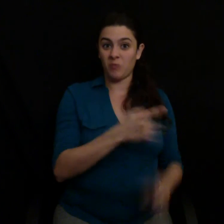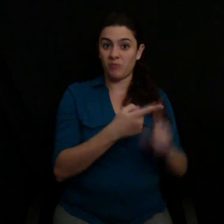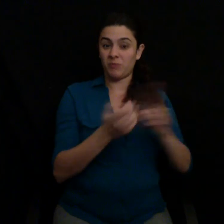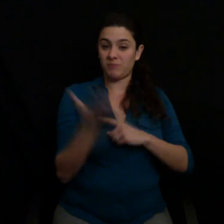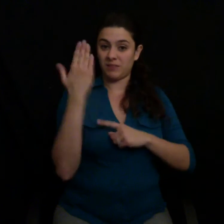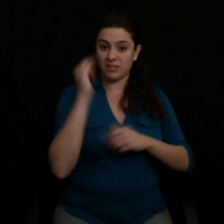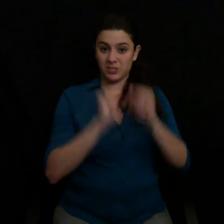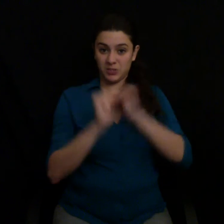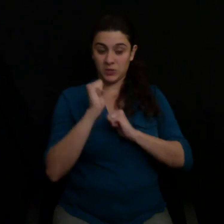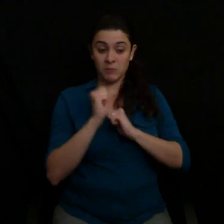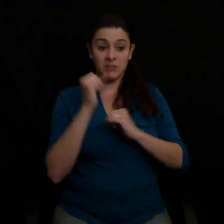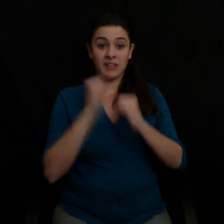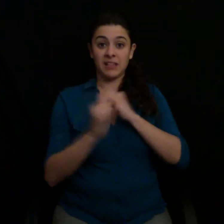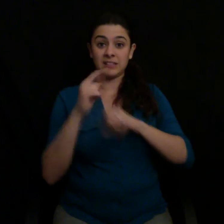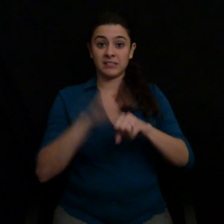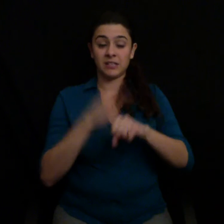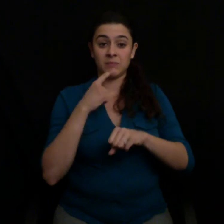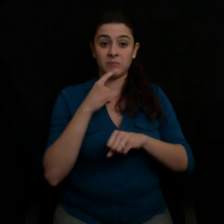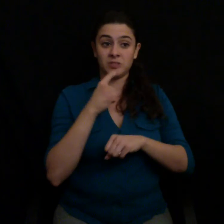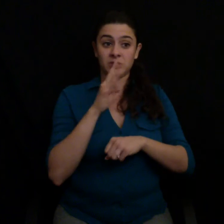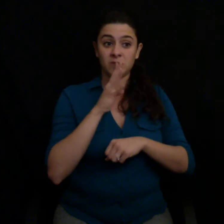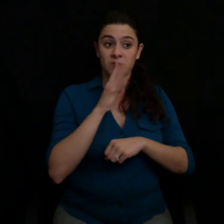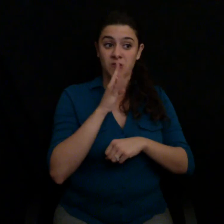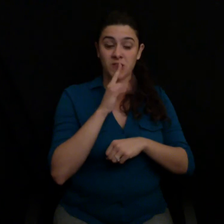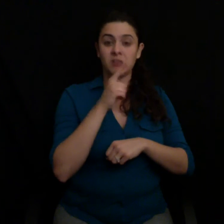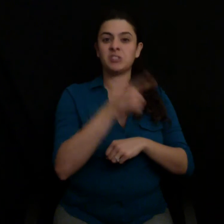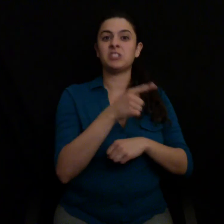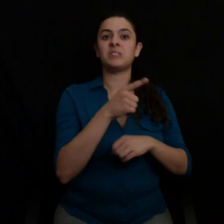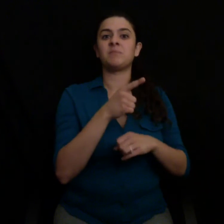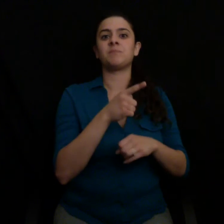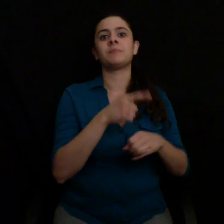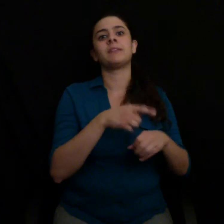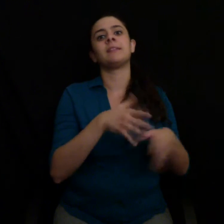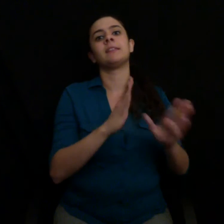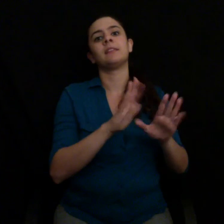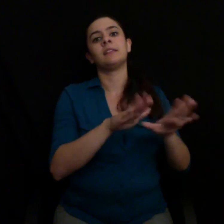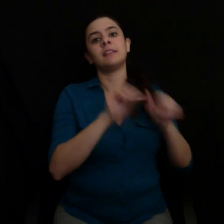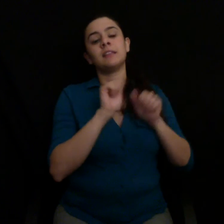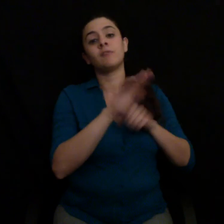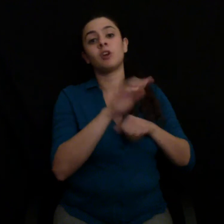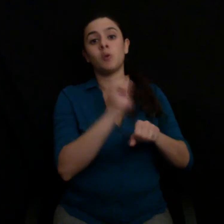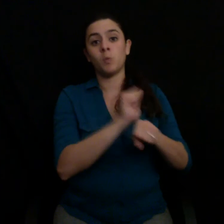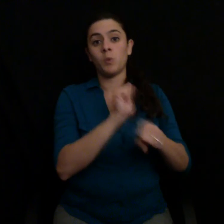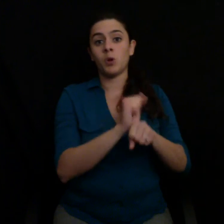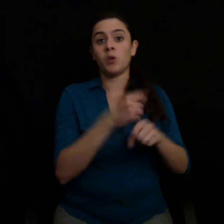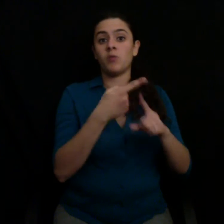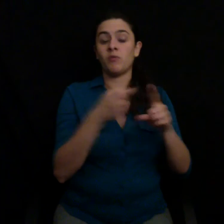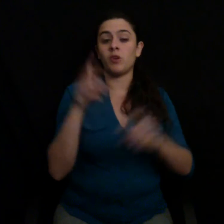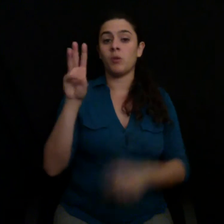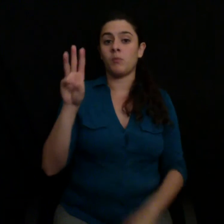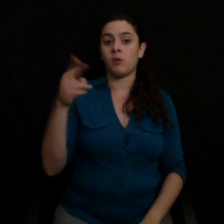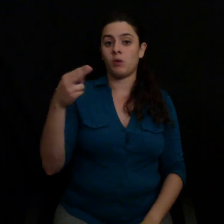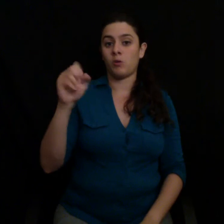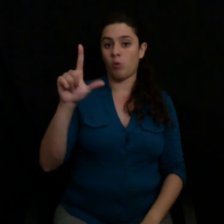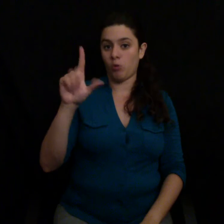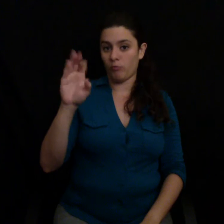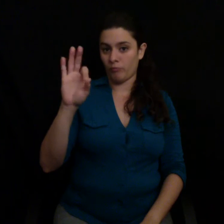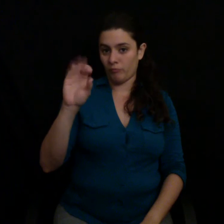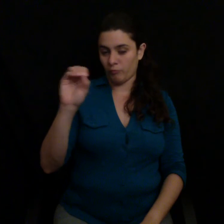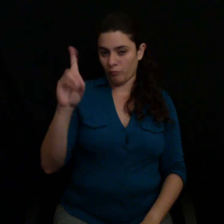Foods. The next day, she planned on leaving town to meet Huck in Alabama, where she planned on learning the basics of the hobo lifestyle from him. She told us about her